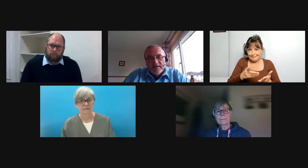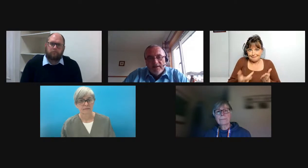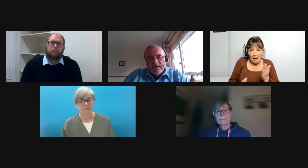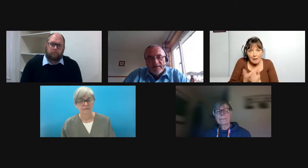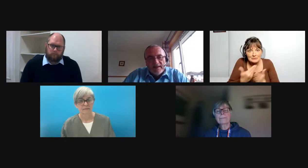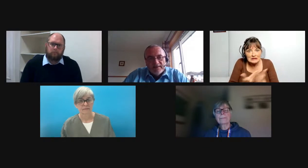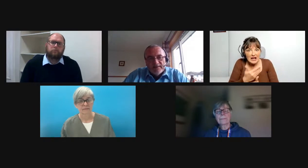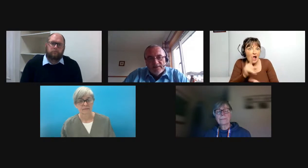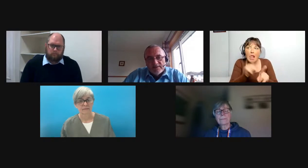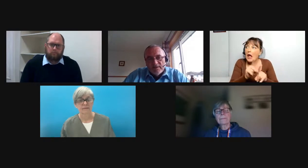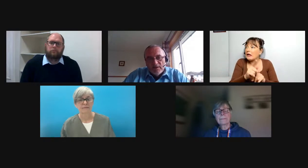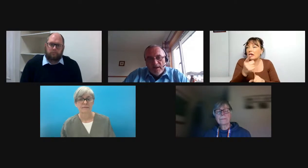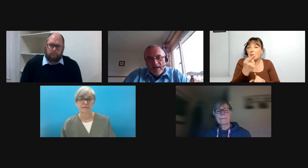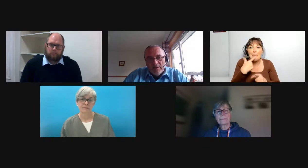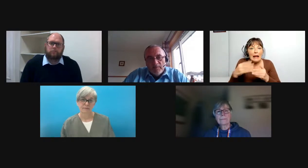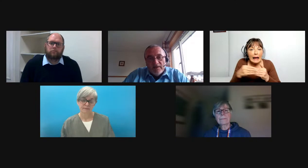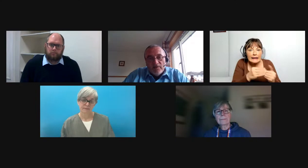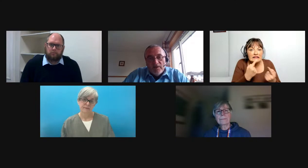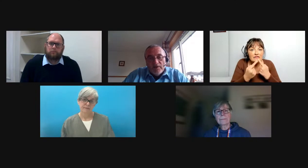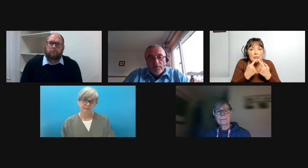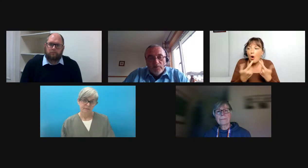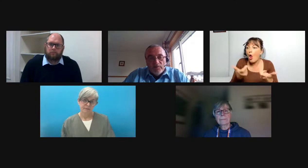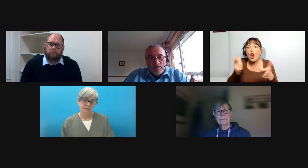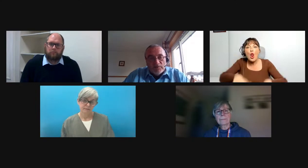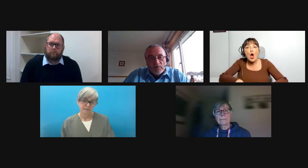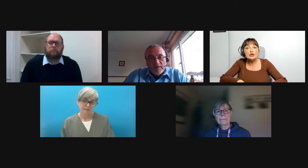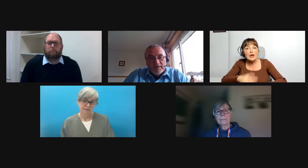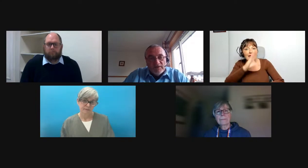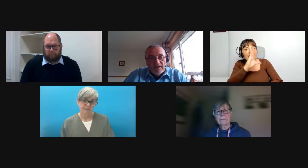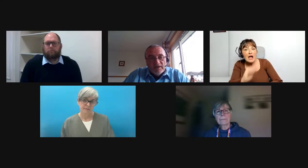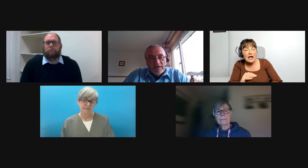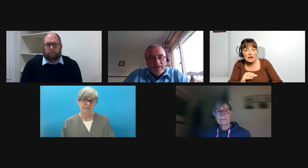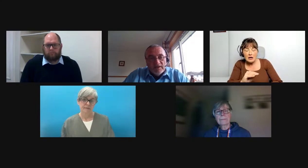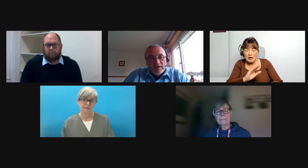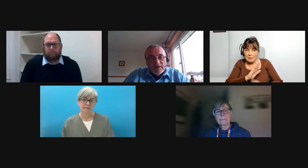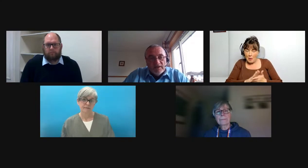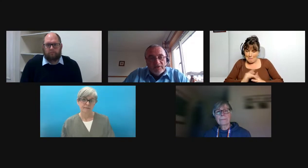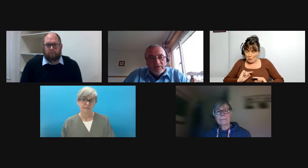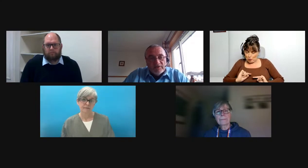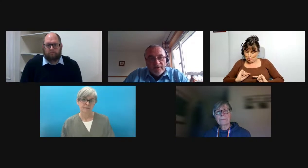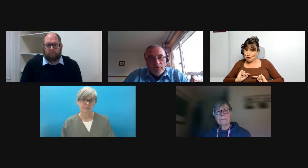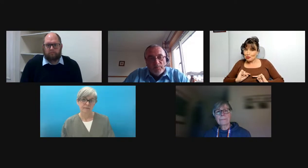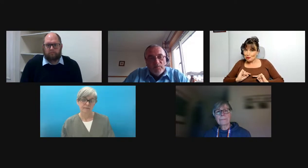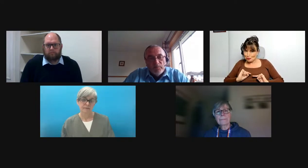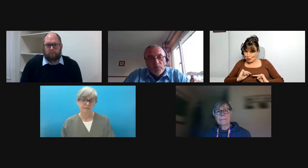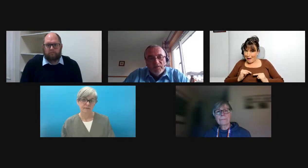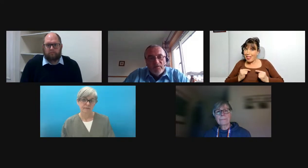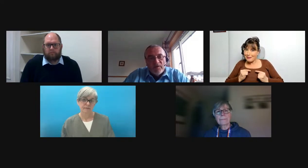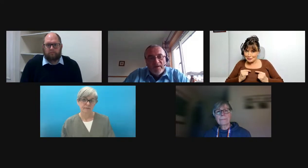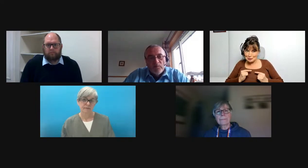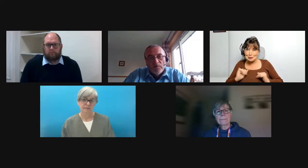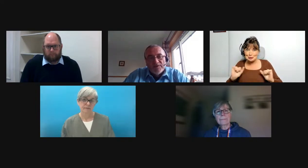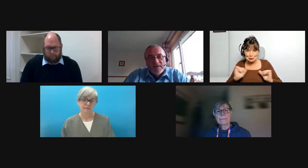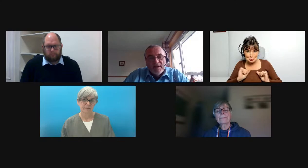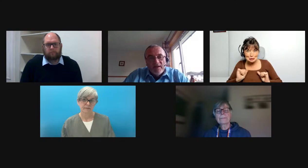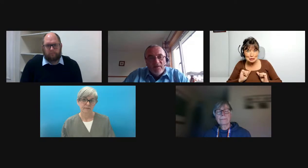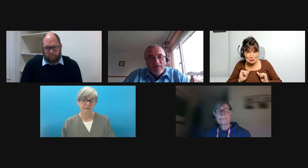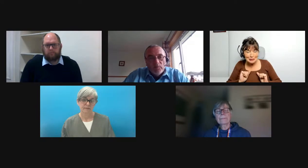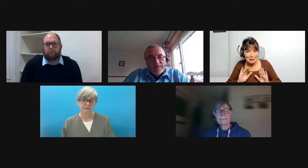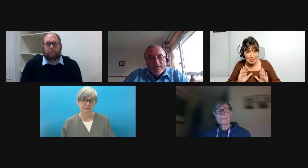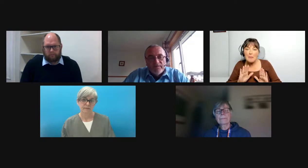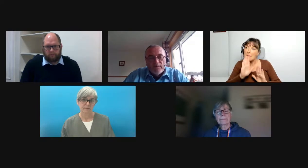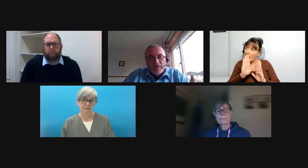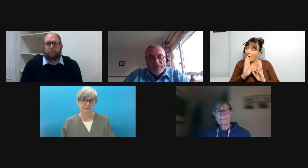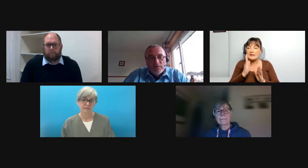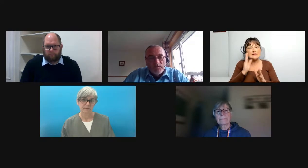and guidance, meant that it was quite a challenge for us. But the most